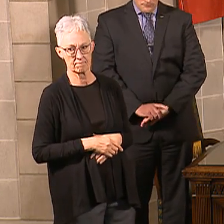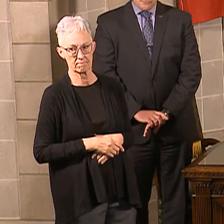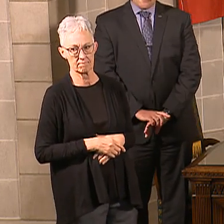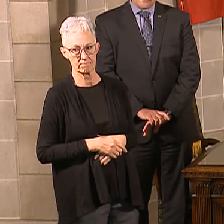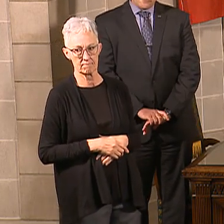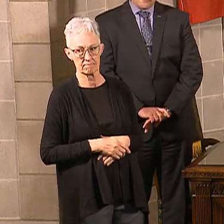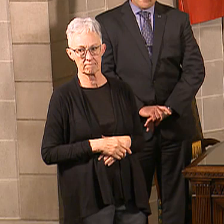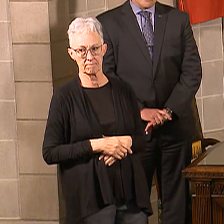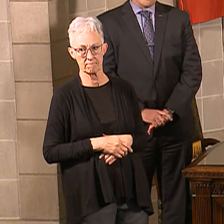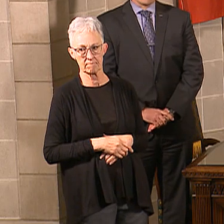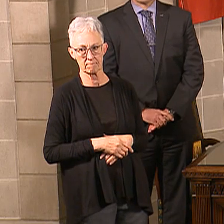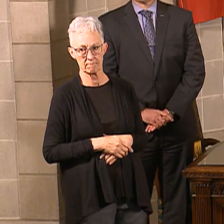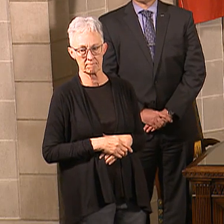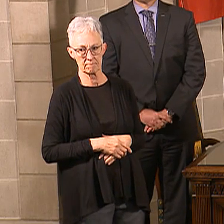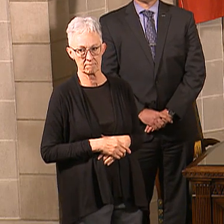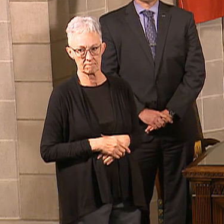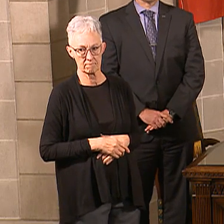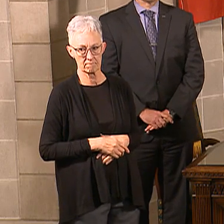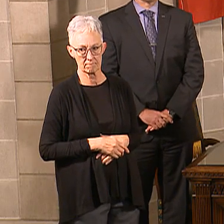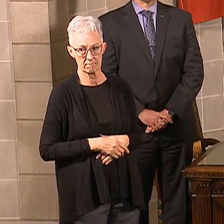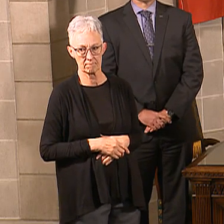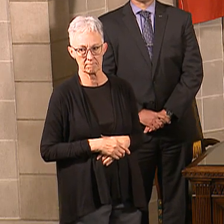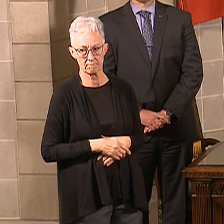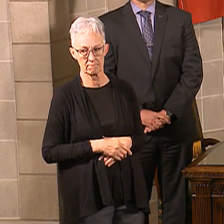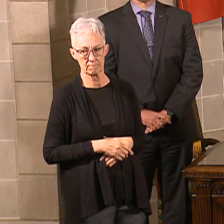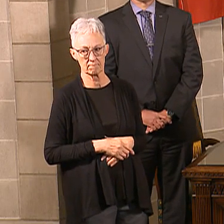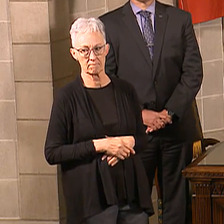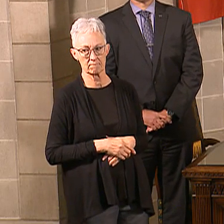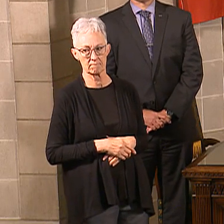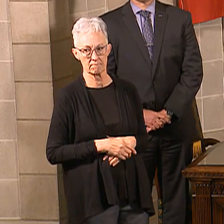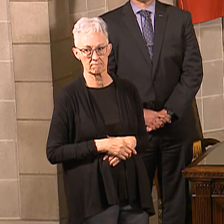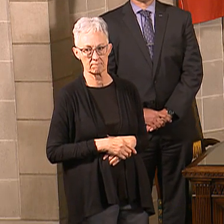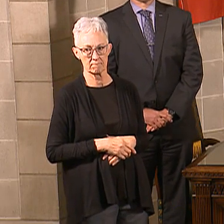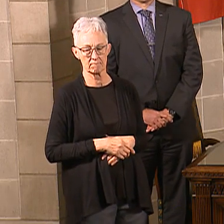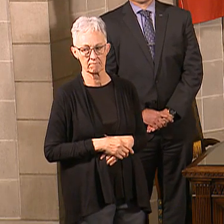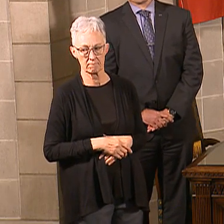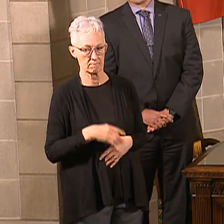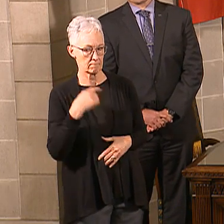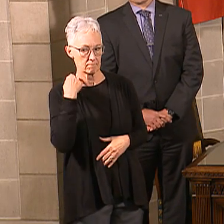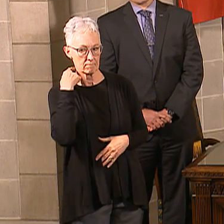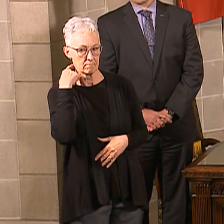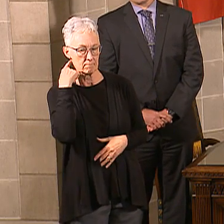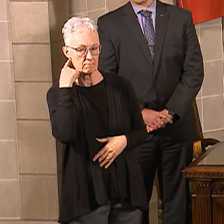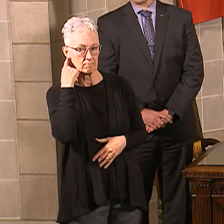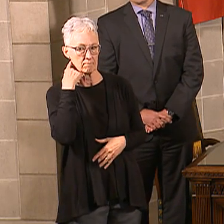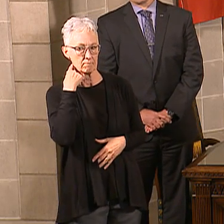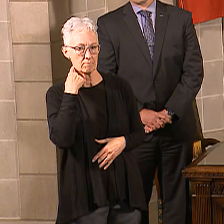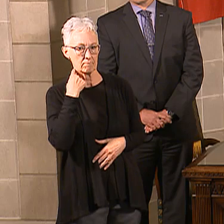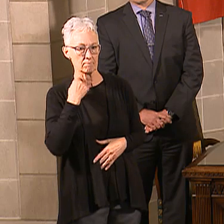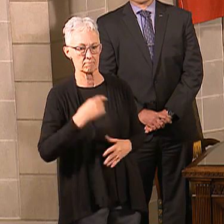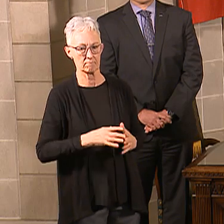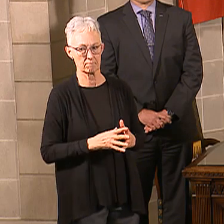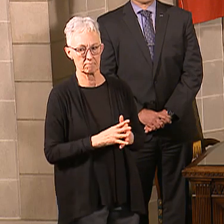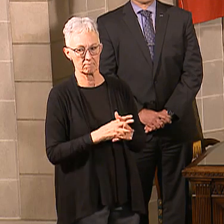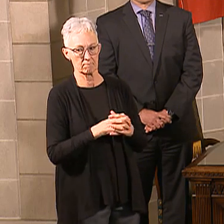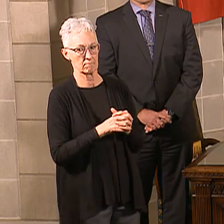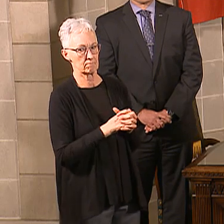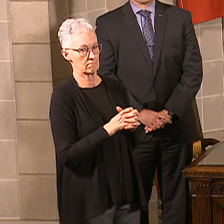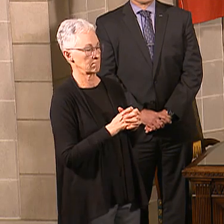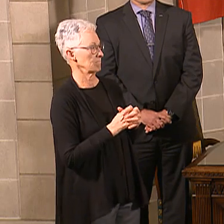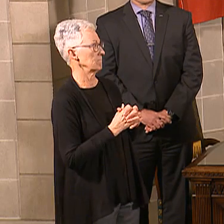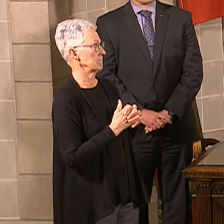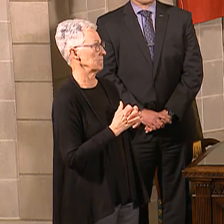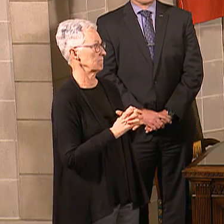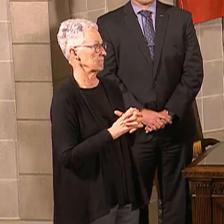social distancing, having to limit income from people coming in. So what would you recommend to them in terms of the loss of wages that daycare providers are